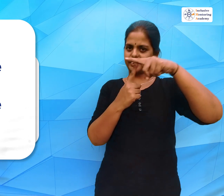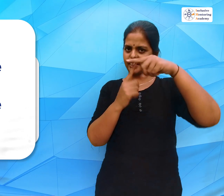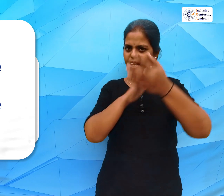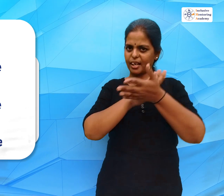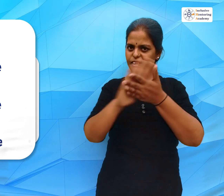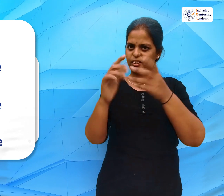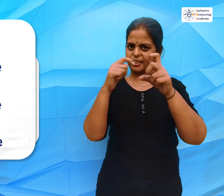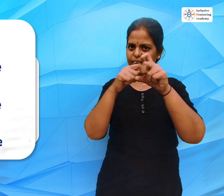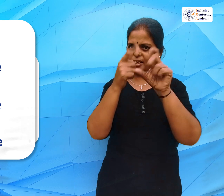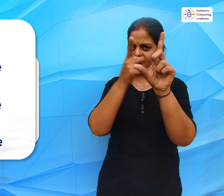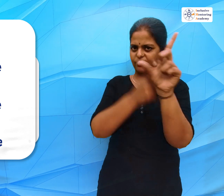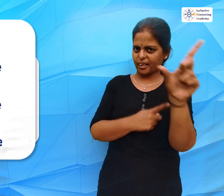They will be.